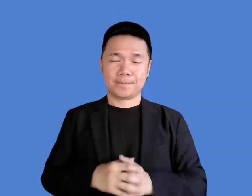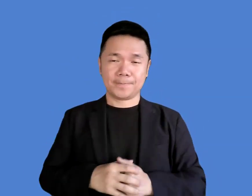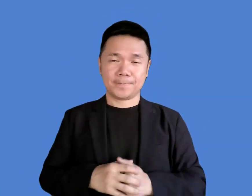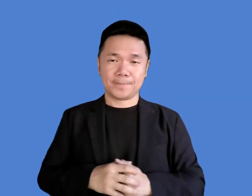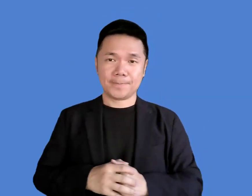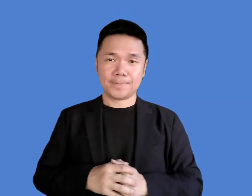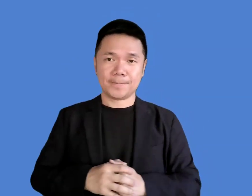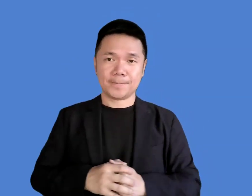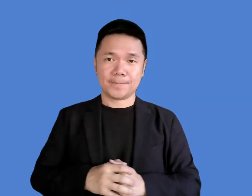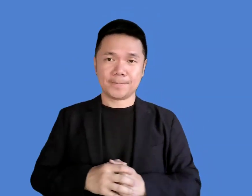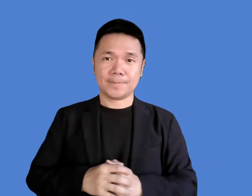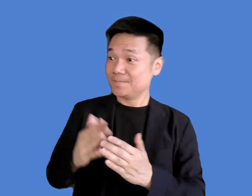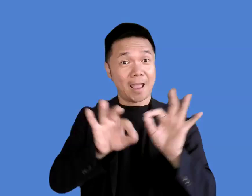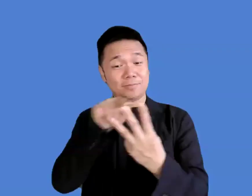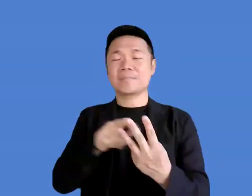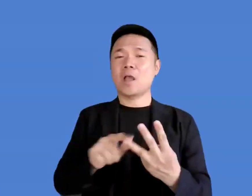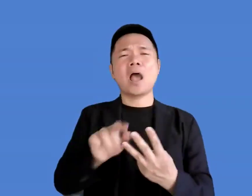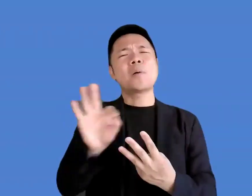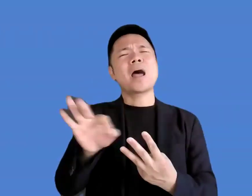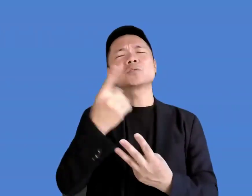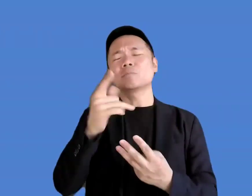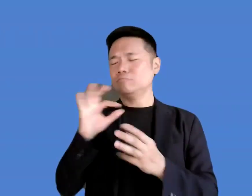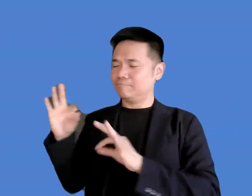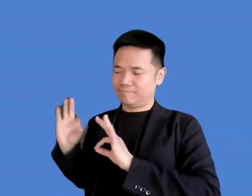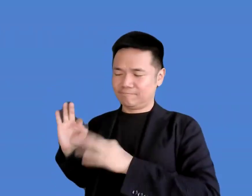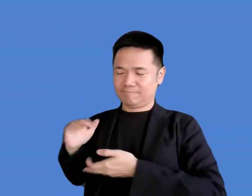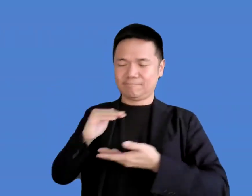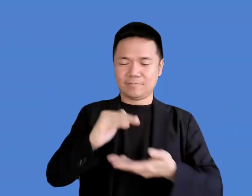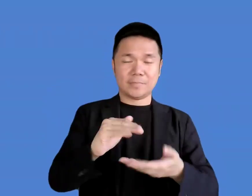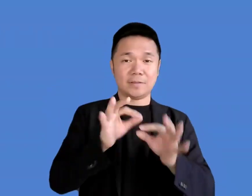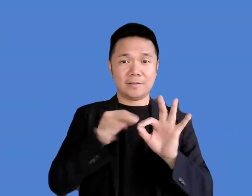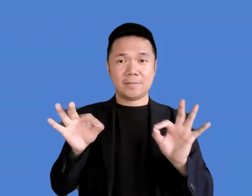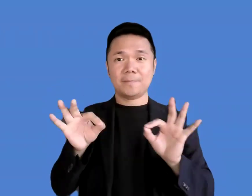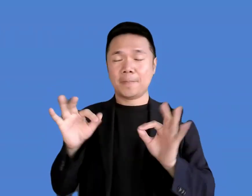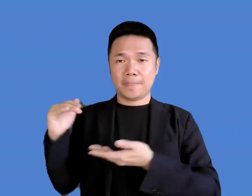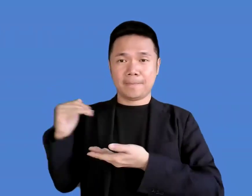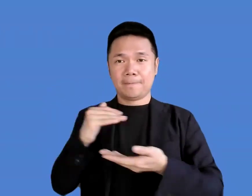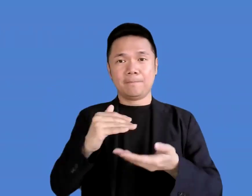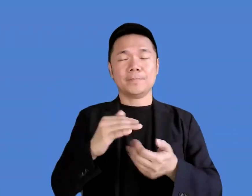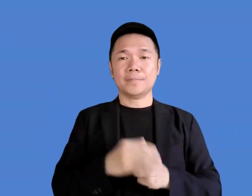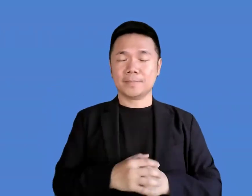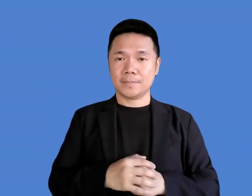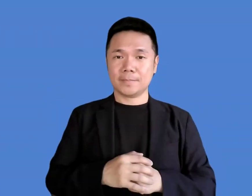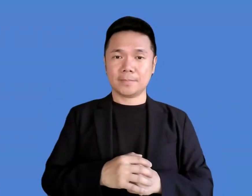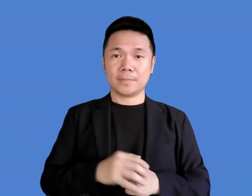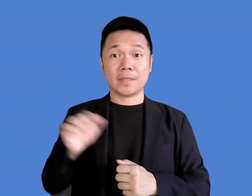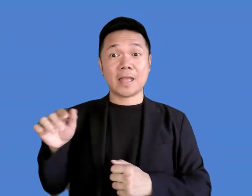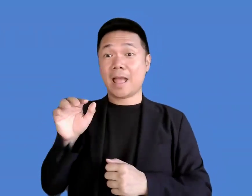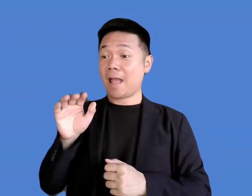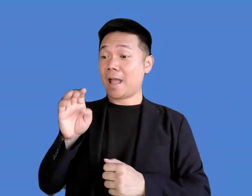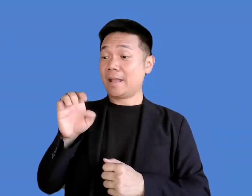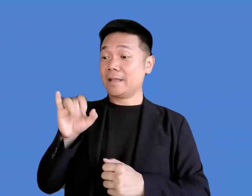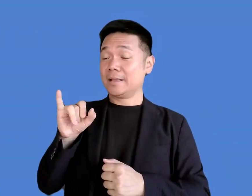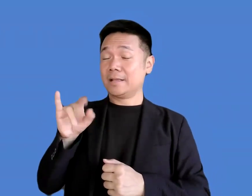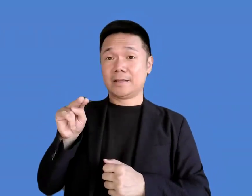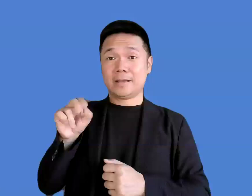just want to inspire you with one statement, a proverb from a quote from Albert Einstein. And